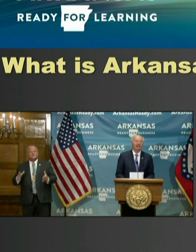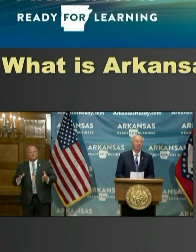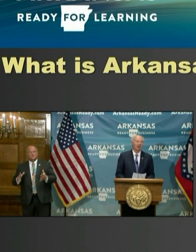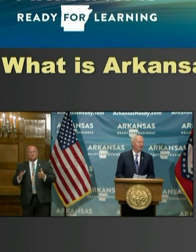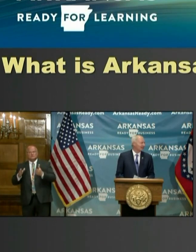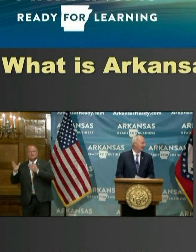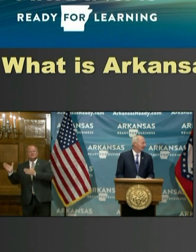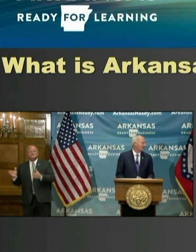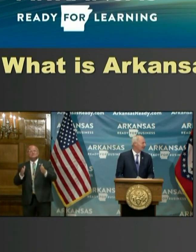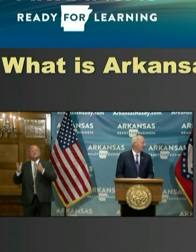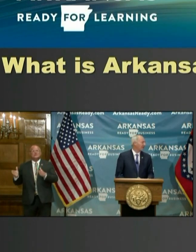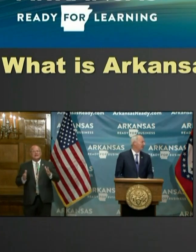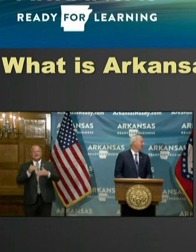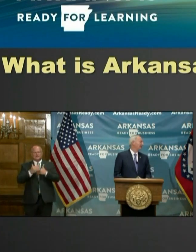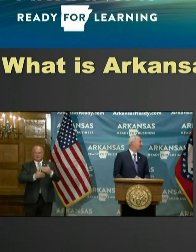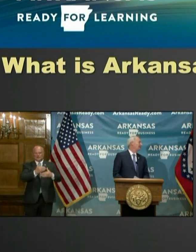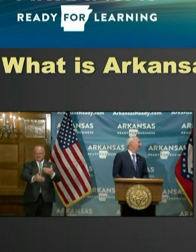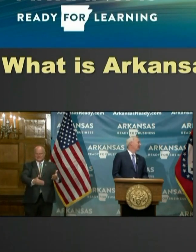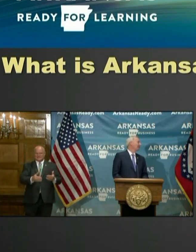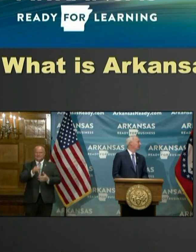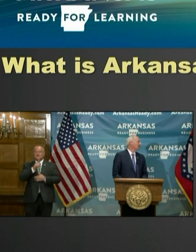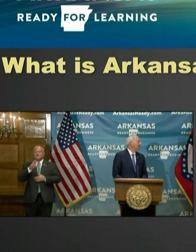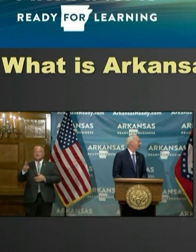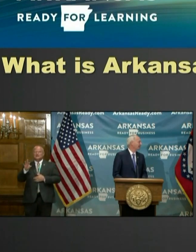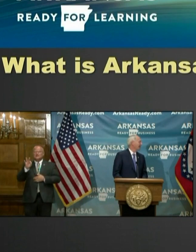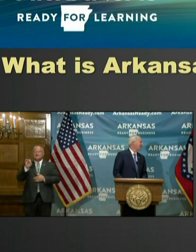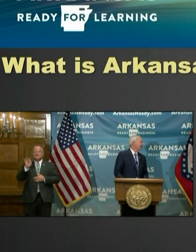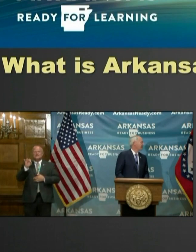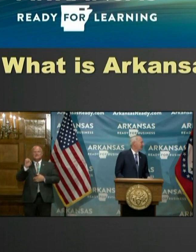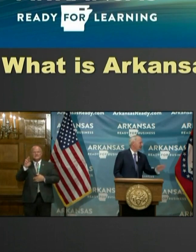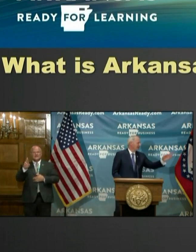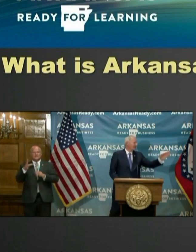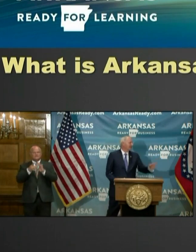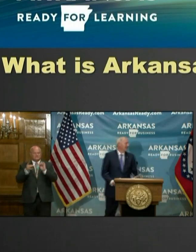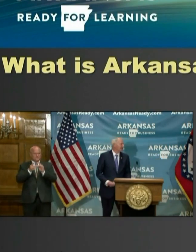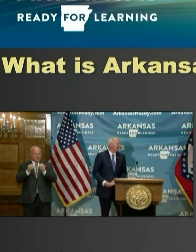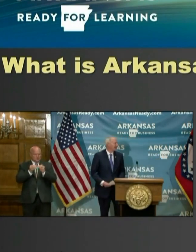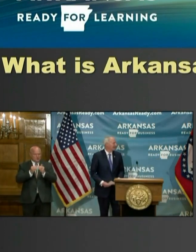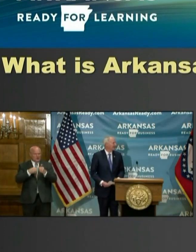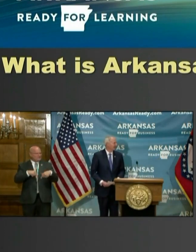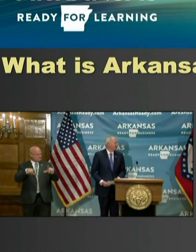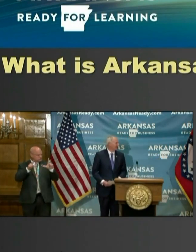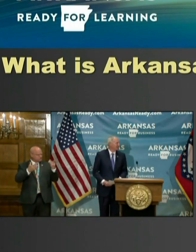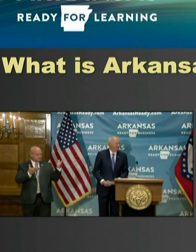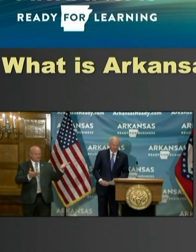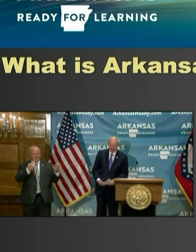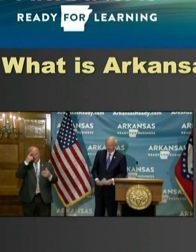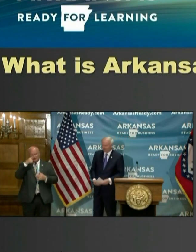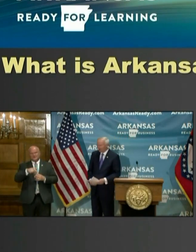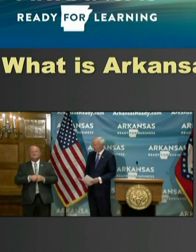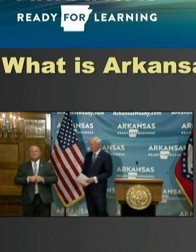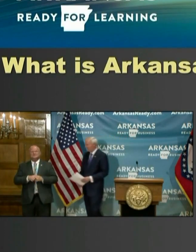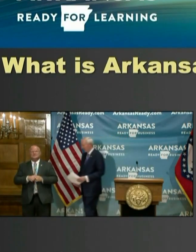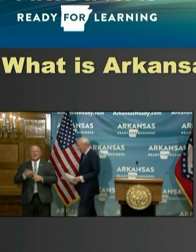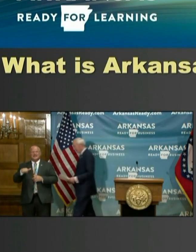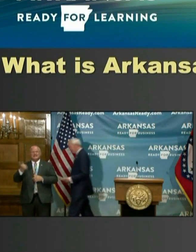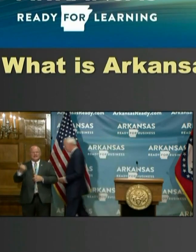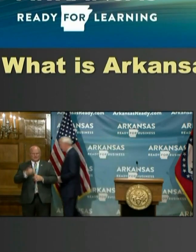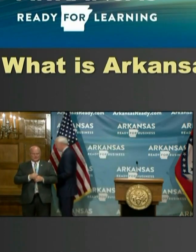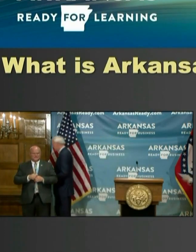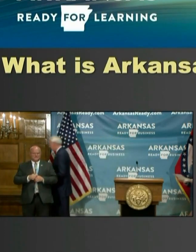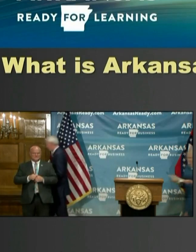this planning process. And so, Dr. Pfeffer, if you could come and elaborate on this, and I'll leave that slide up there for you. And there's another one